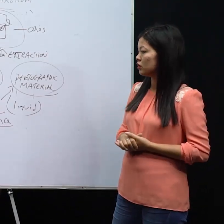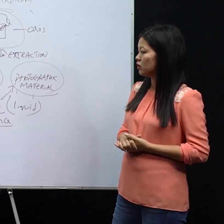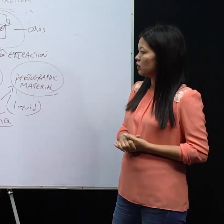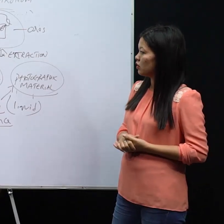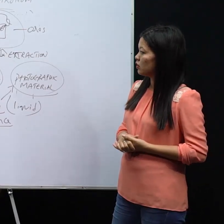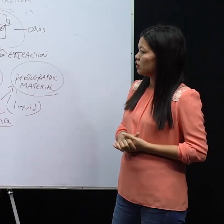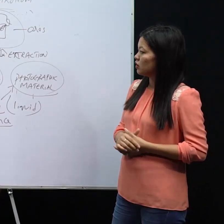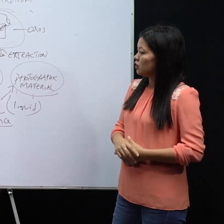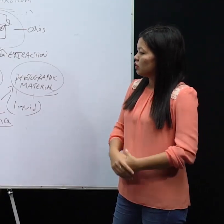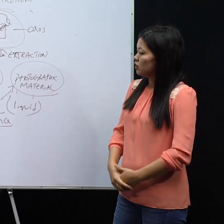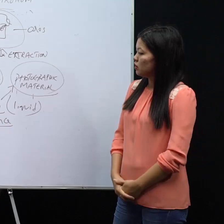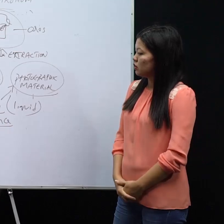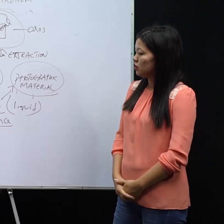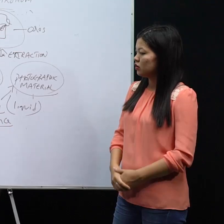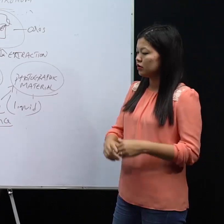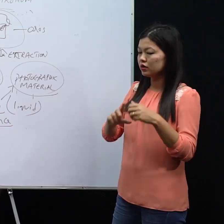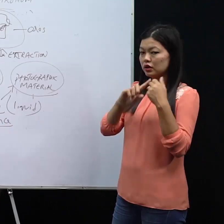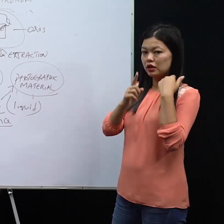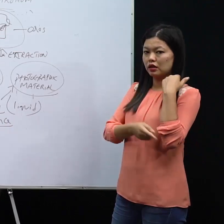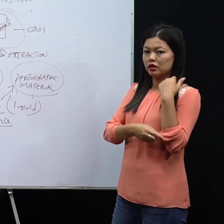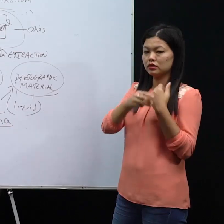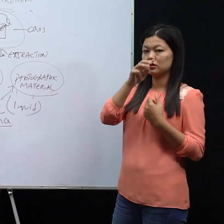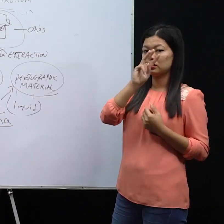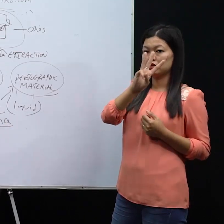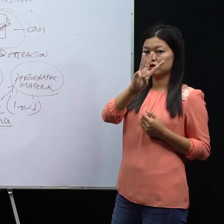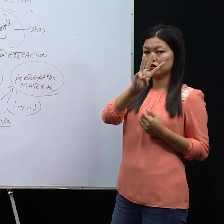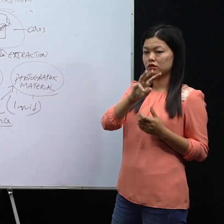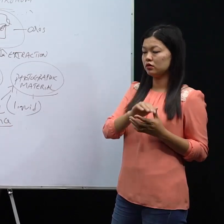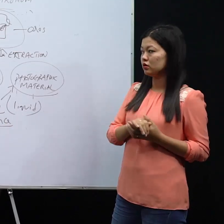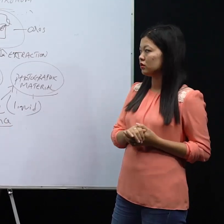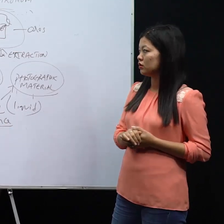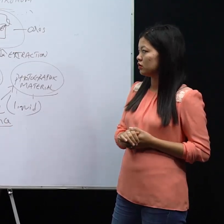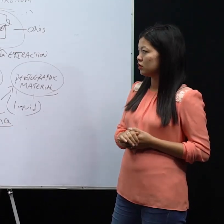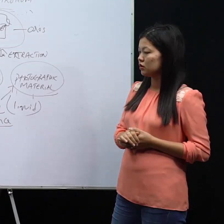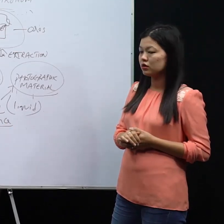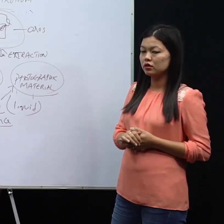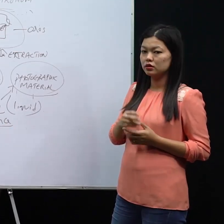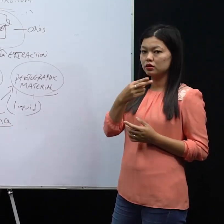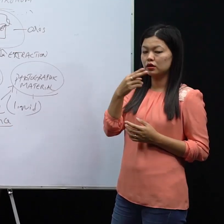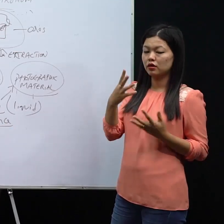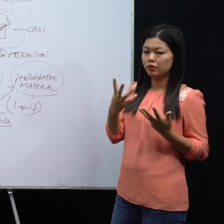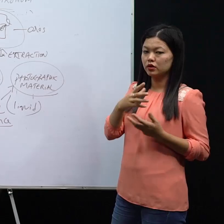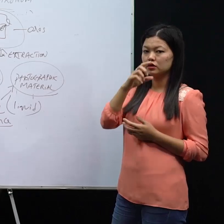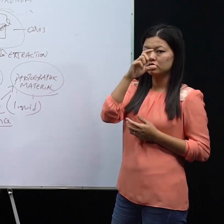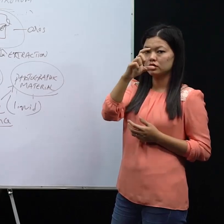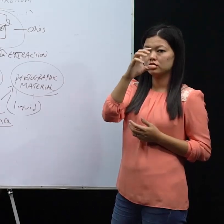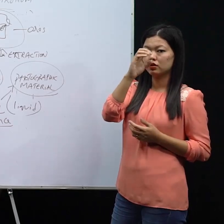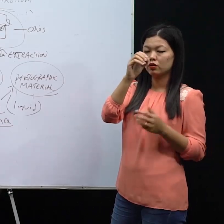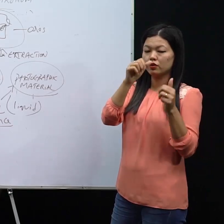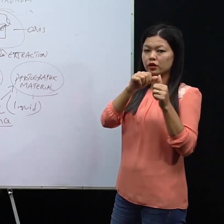Clear? Okay, so now the last product that we get from the coal, it is coal gas. So that will be the third one.